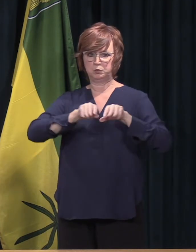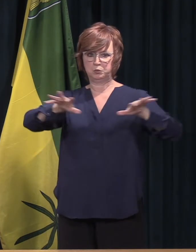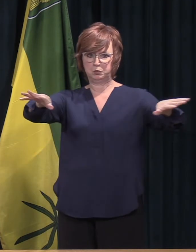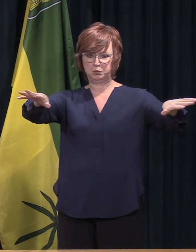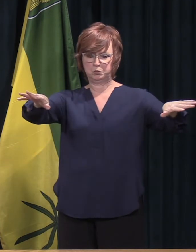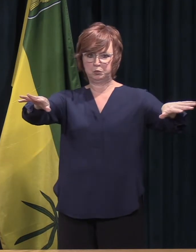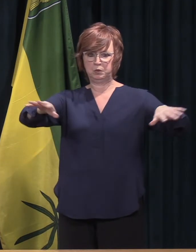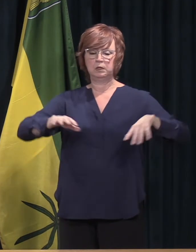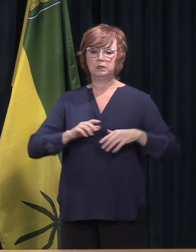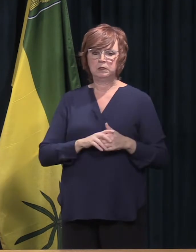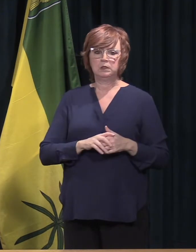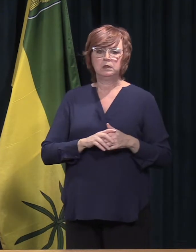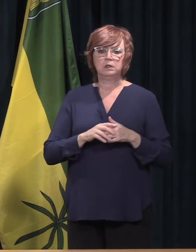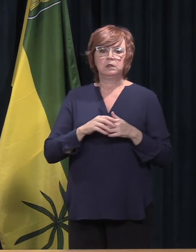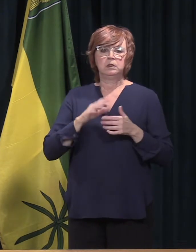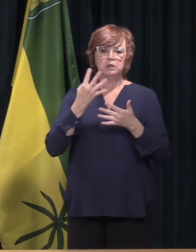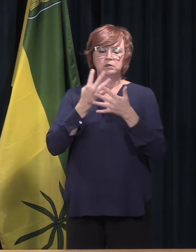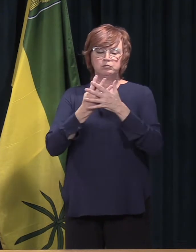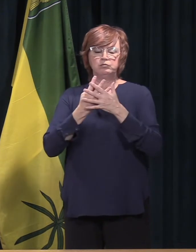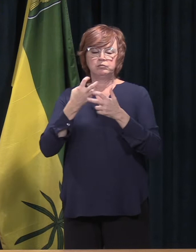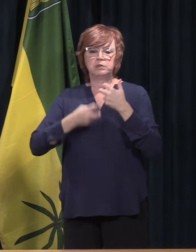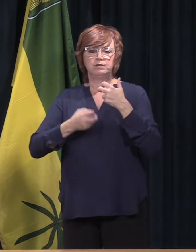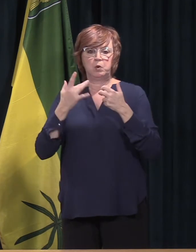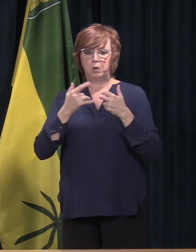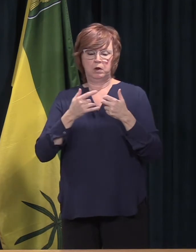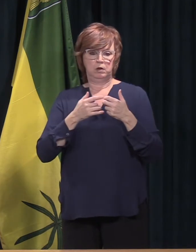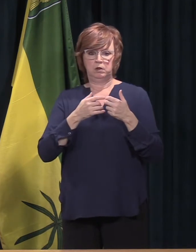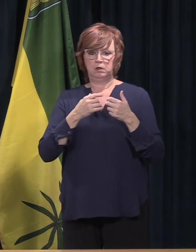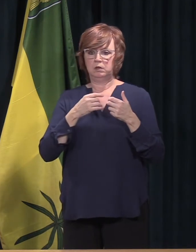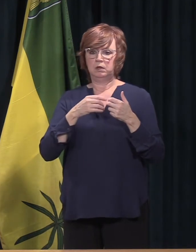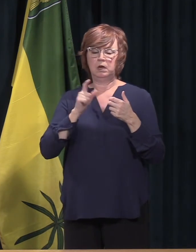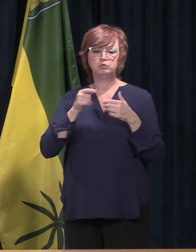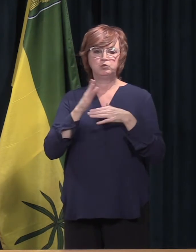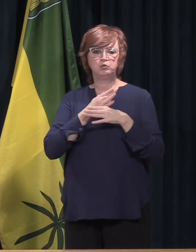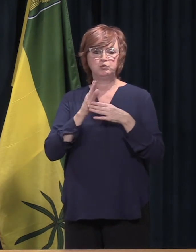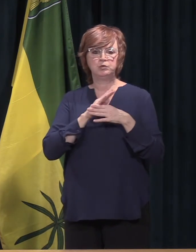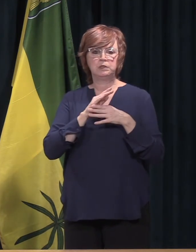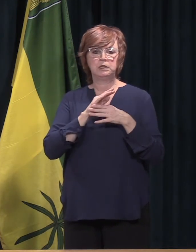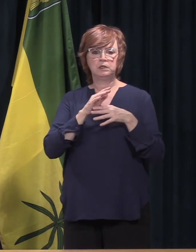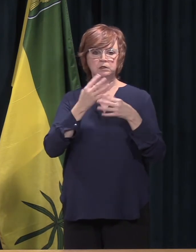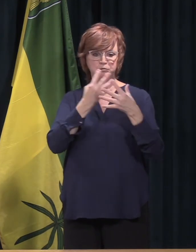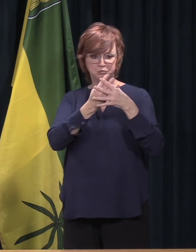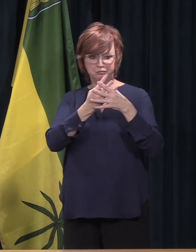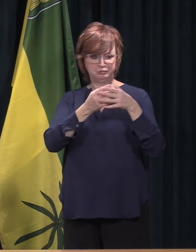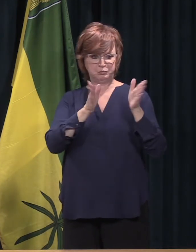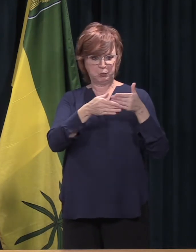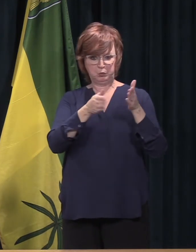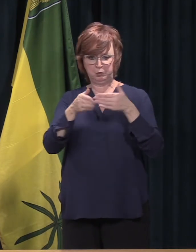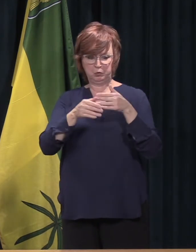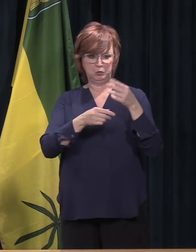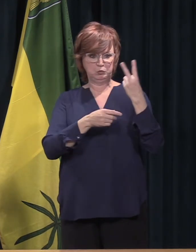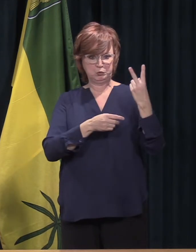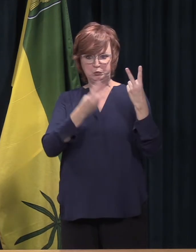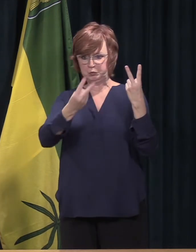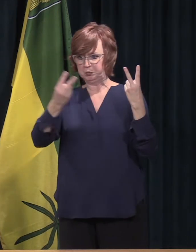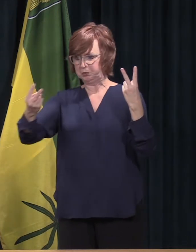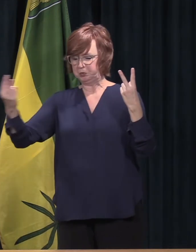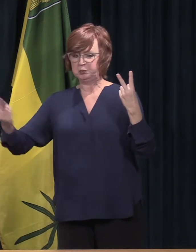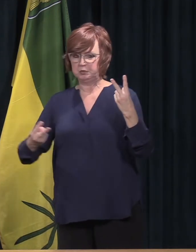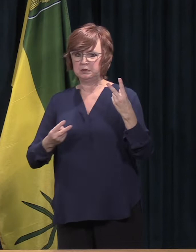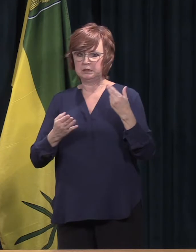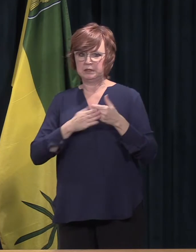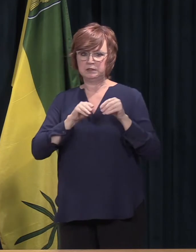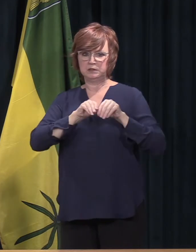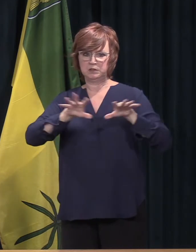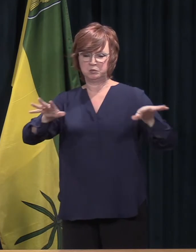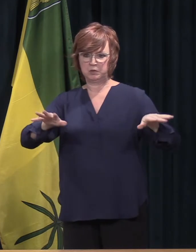cell. So it is very challenging, but these discussions are happening to make sure that as much as possible you prevent a